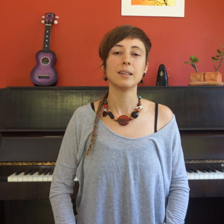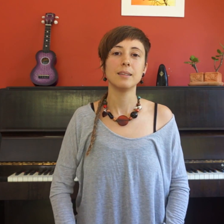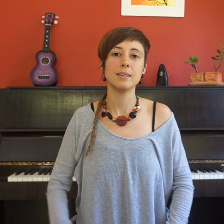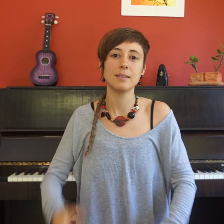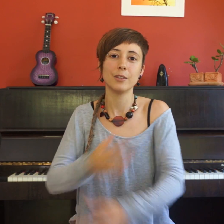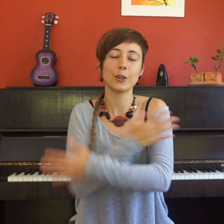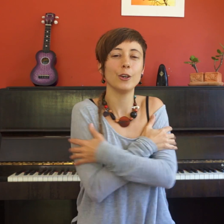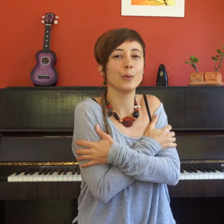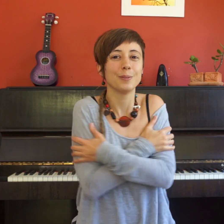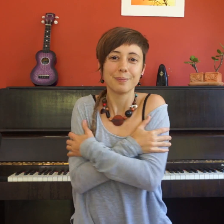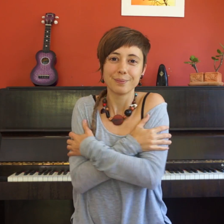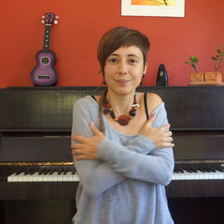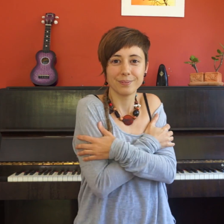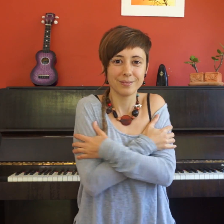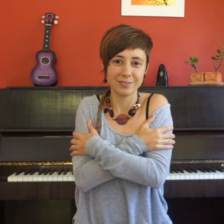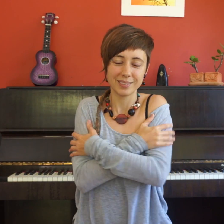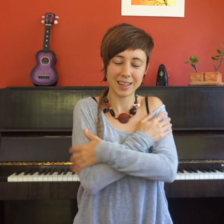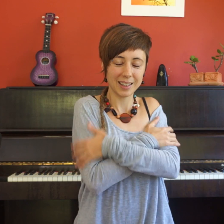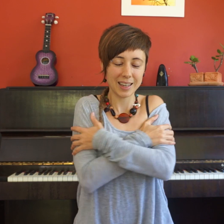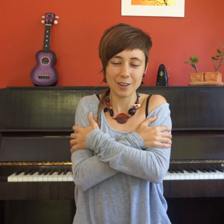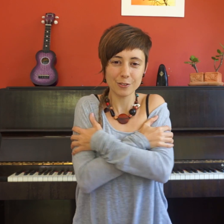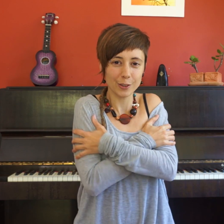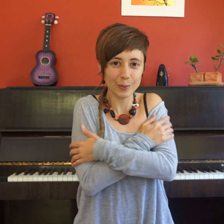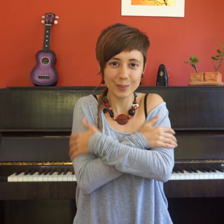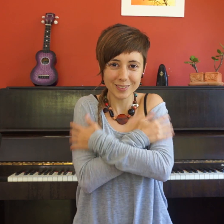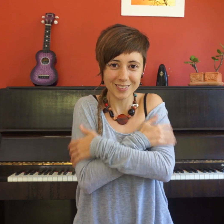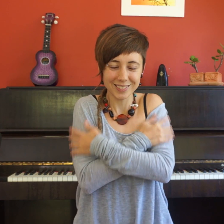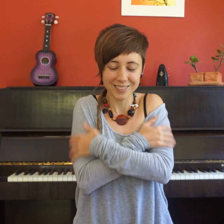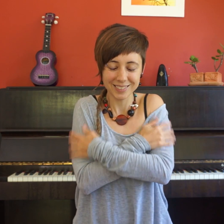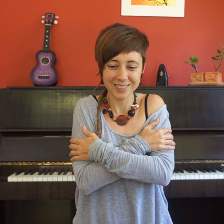This is a cuddle. I love cuddles.